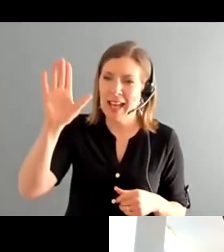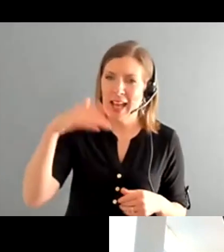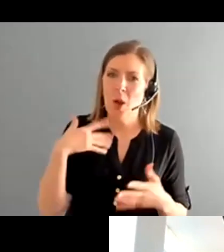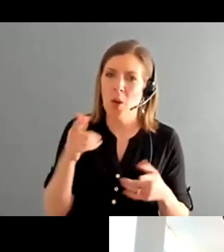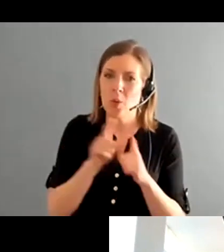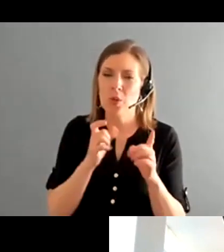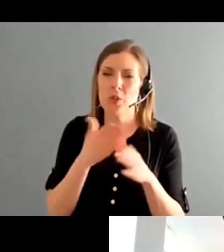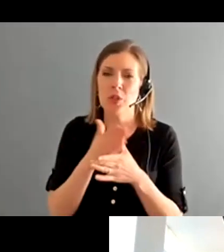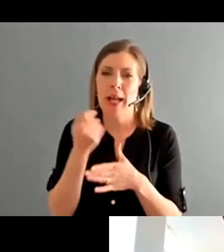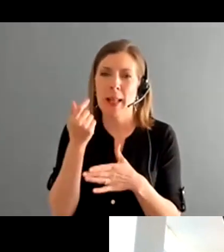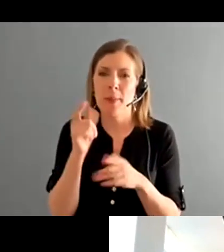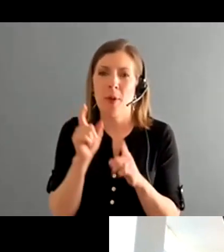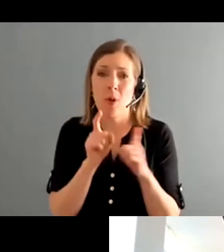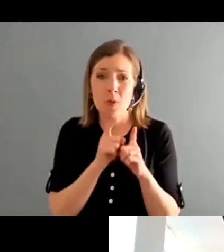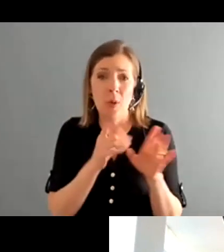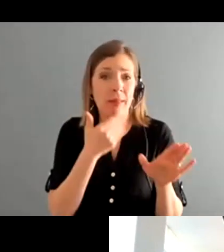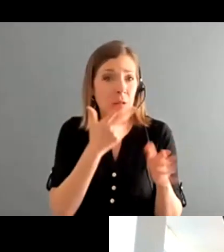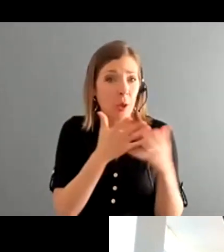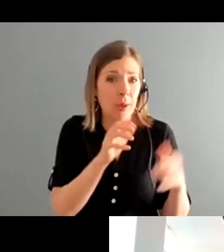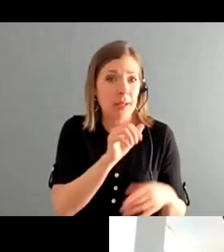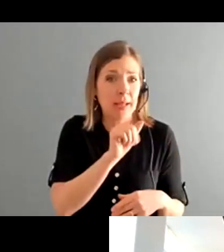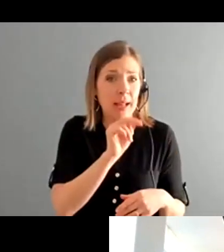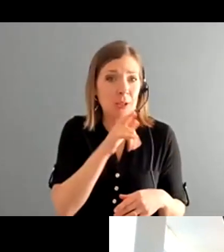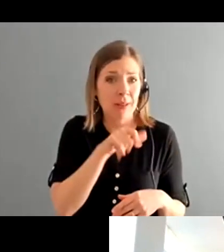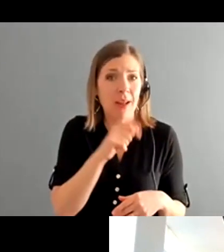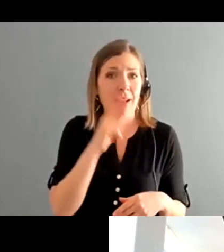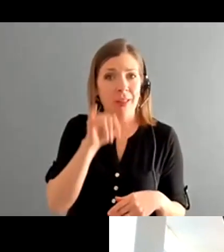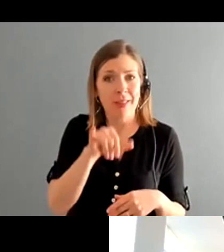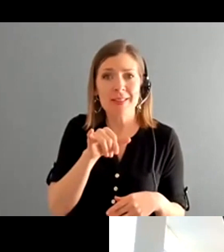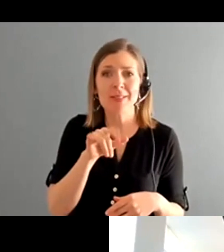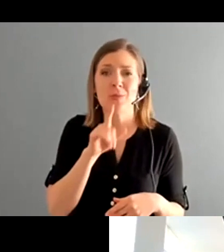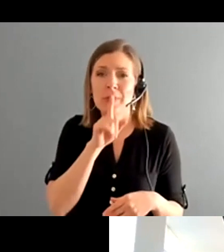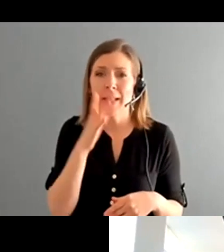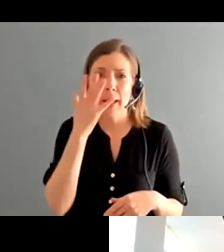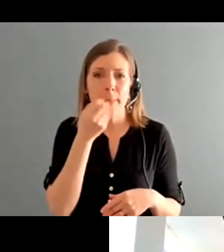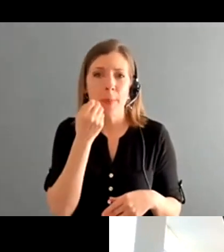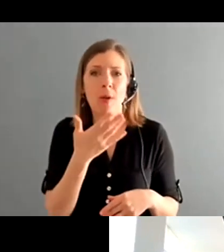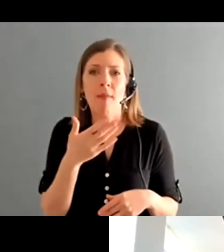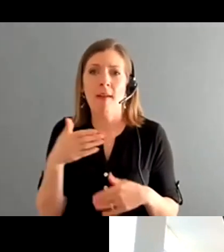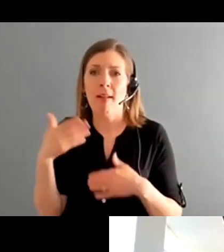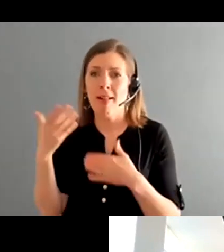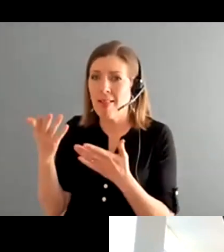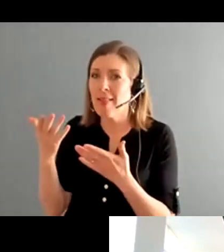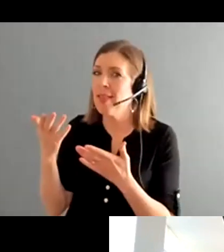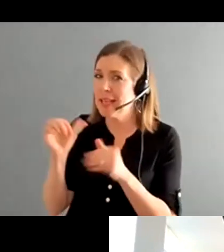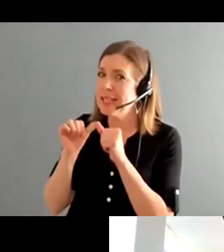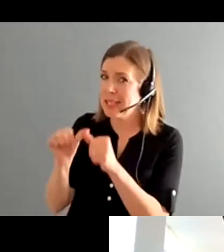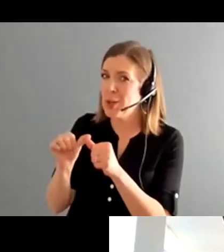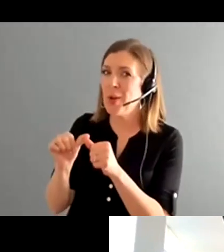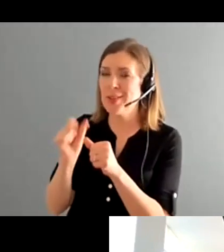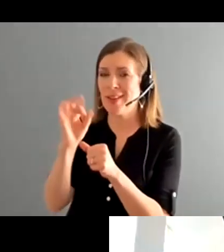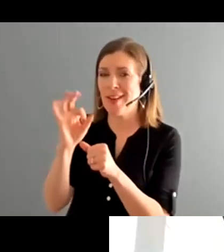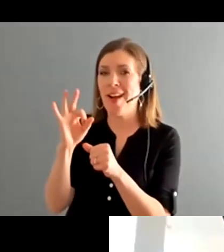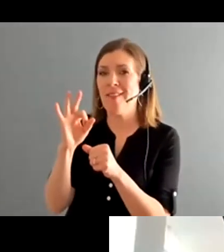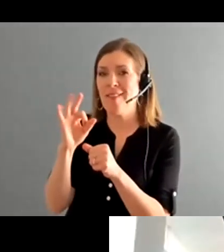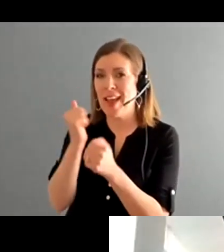share a little bit. Also, thank you so much, Angela, for this really beautiful continuation